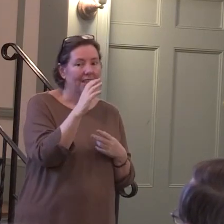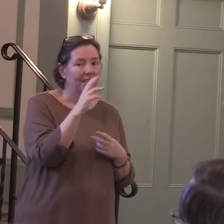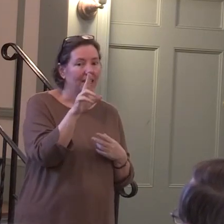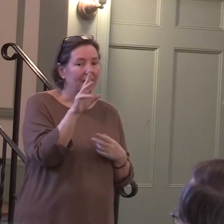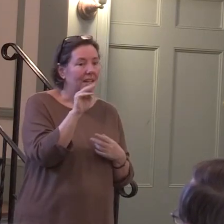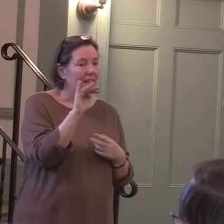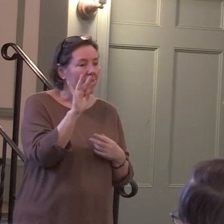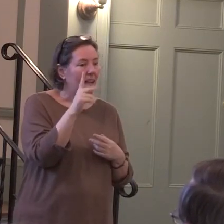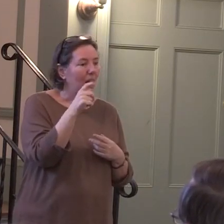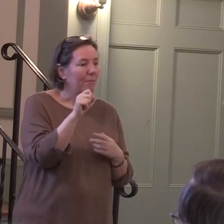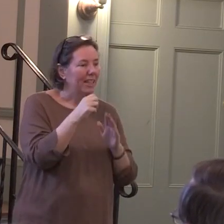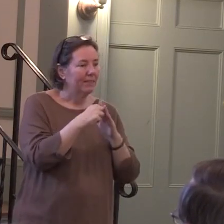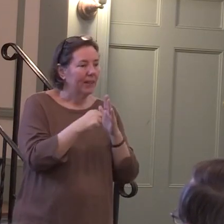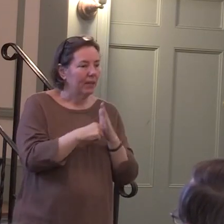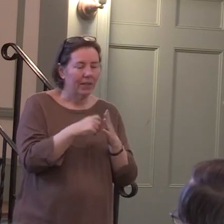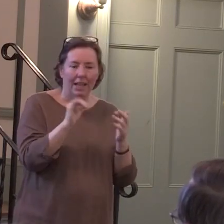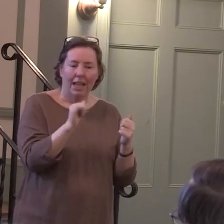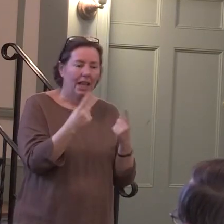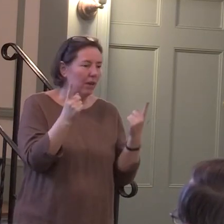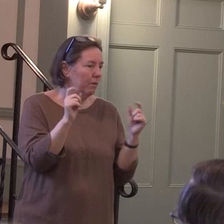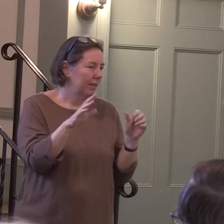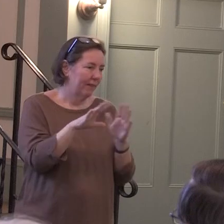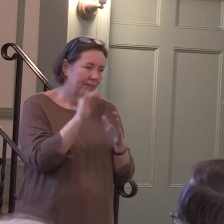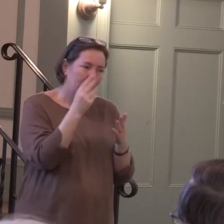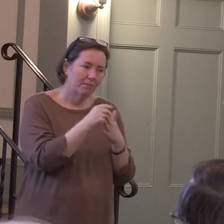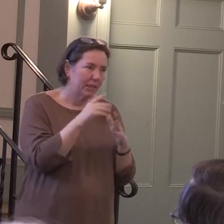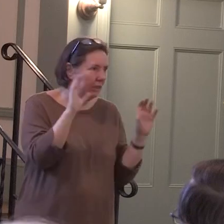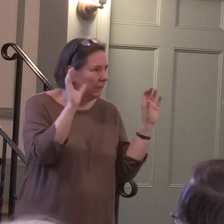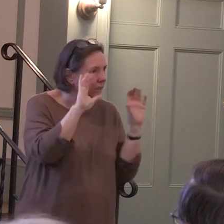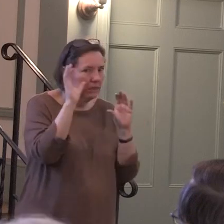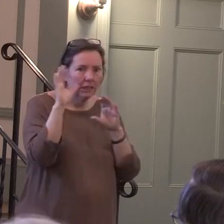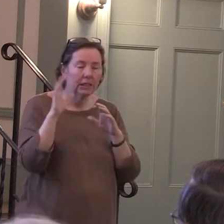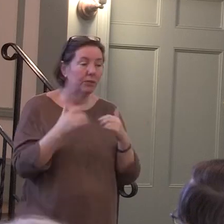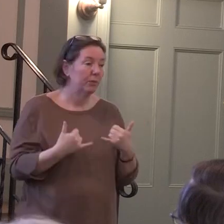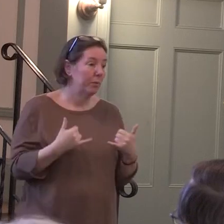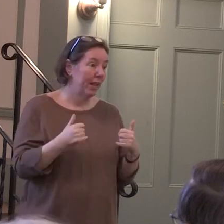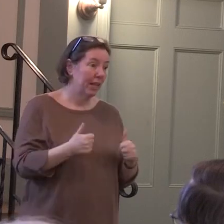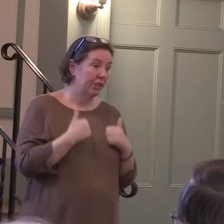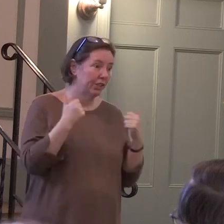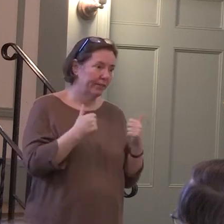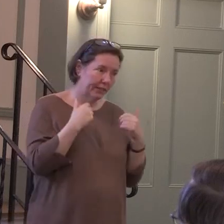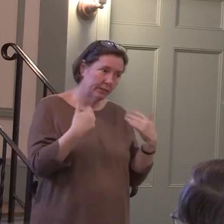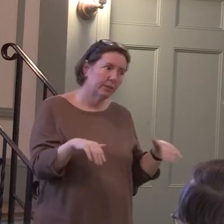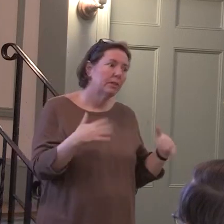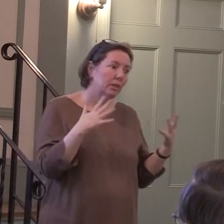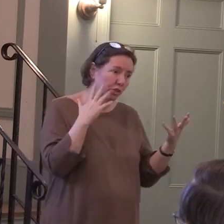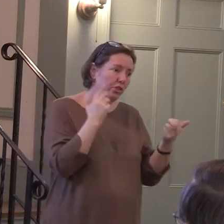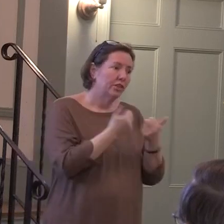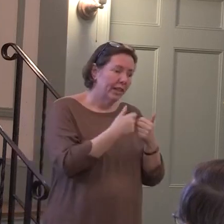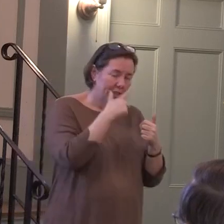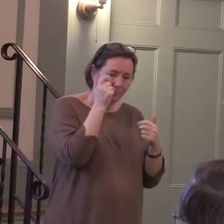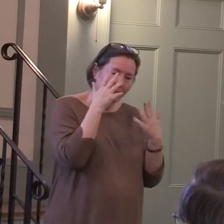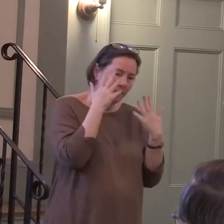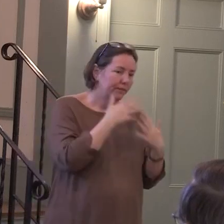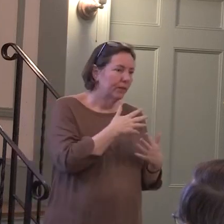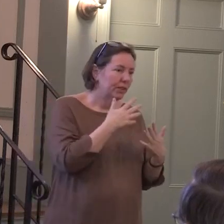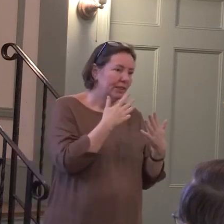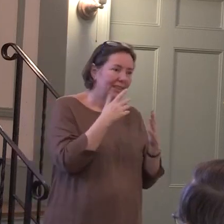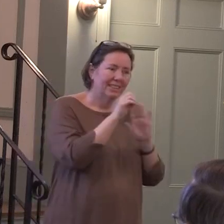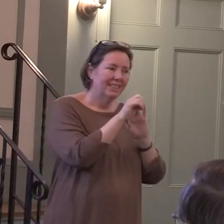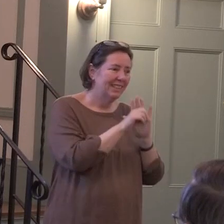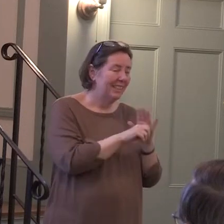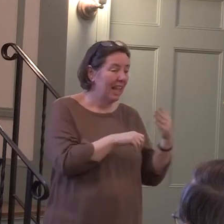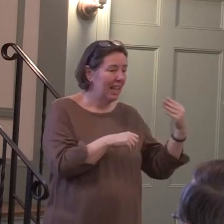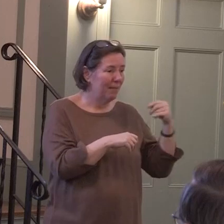Any way we can find the money. I think survival today is very challenging because unfortunately, the state